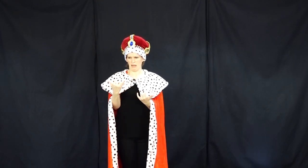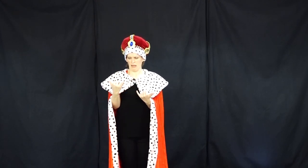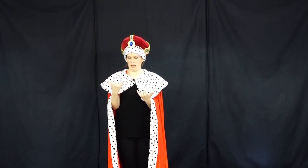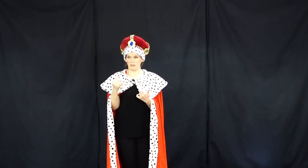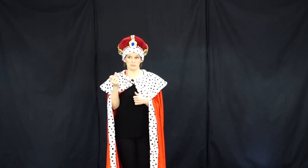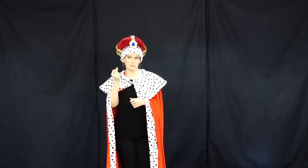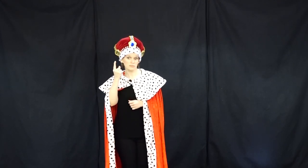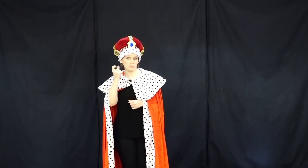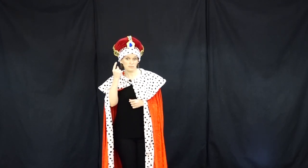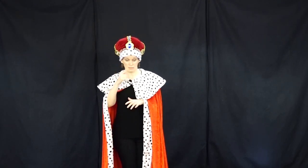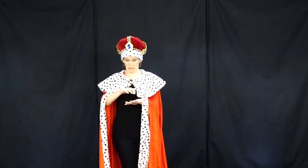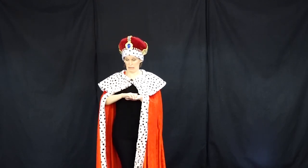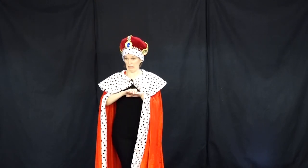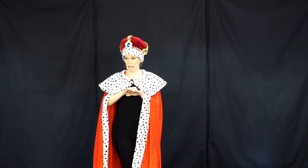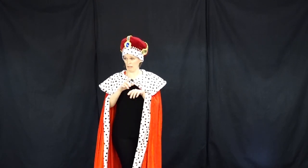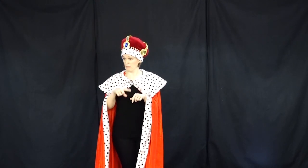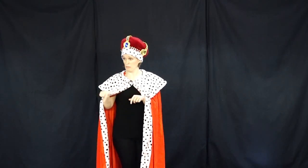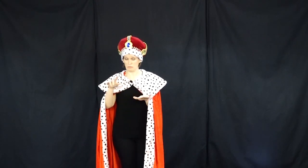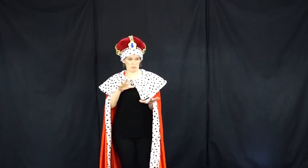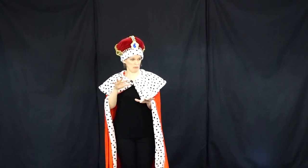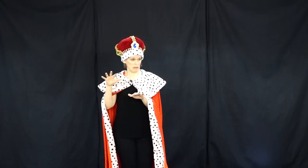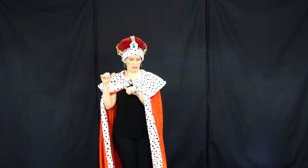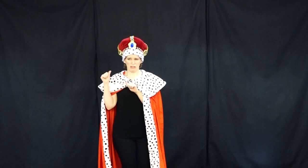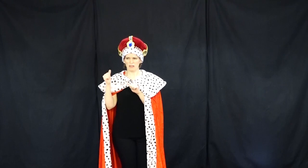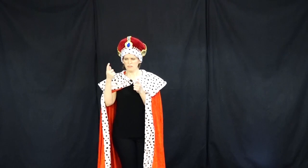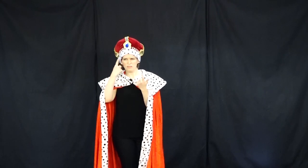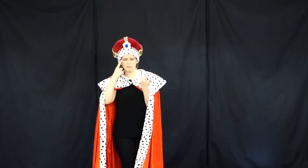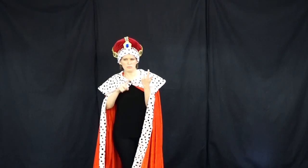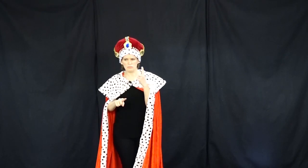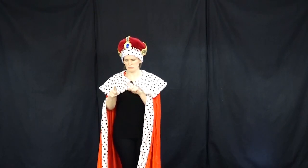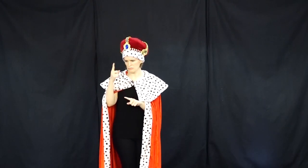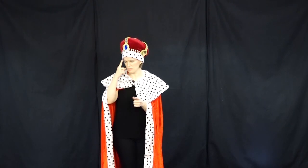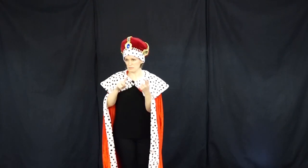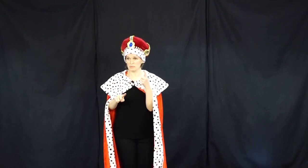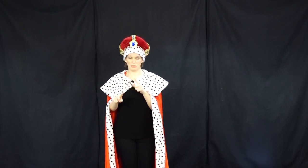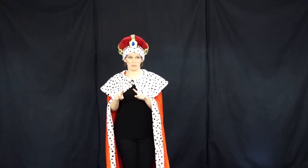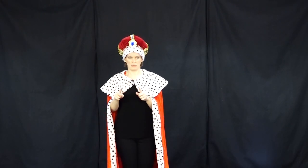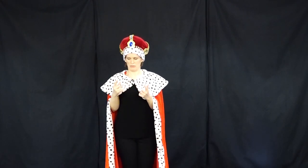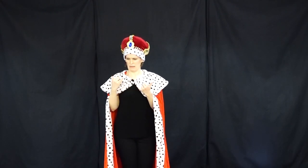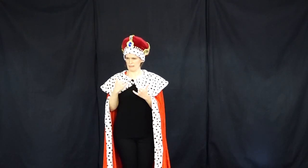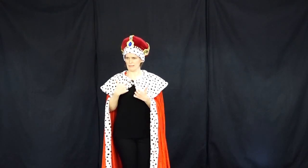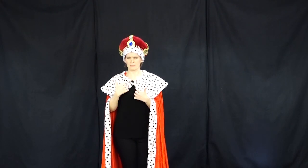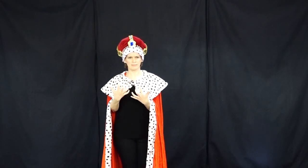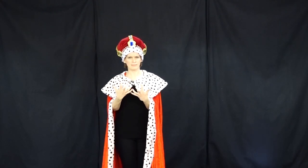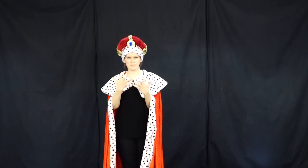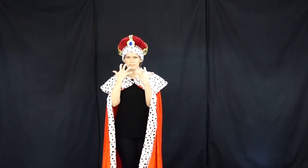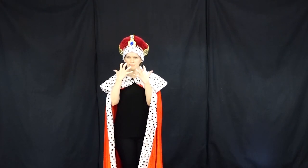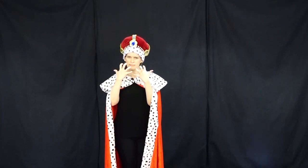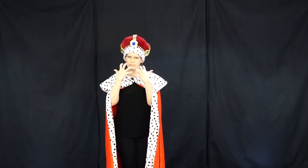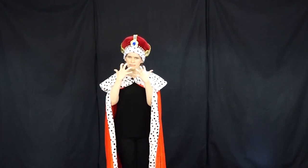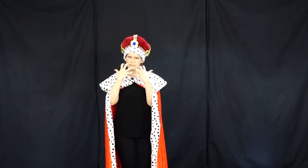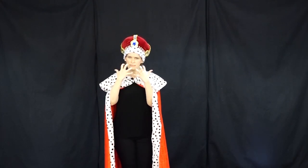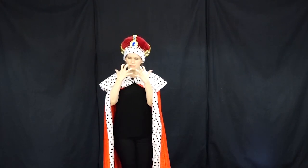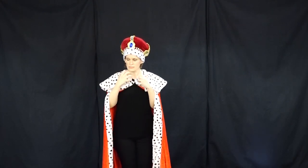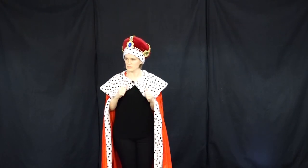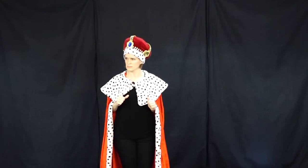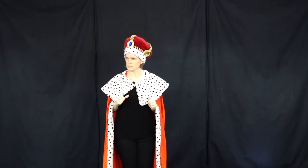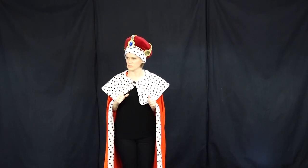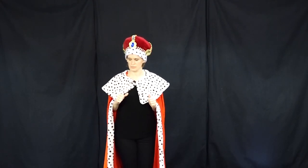Remember we made an arrangement when you went away. Now you're making me mad.